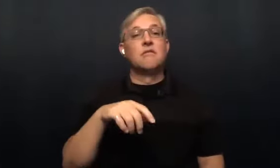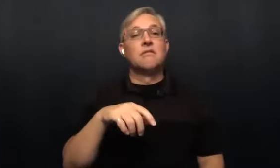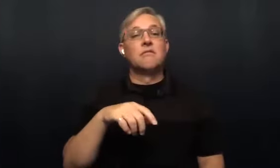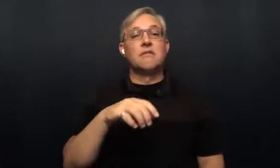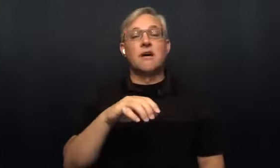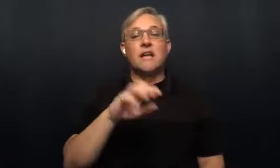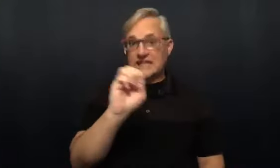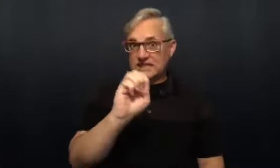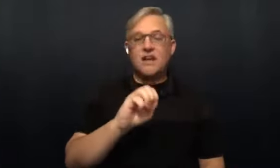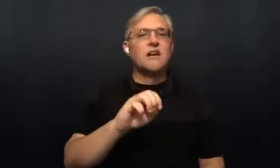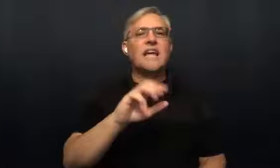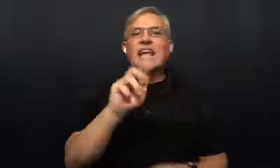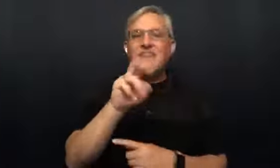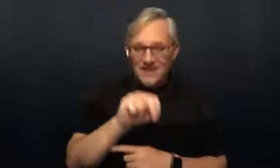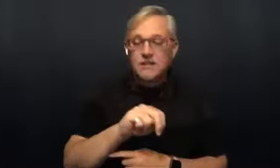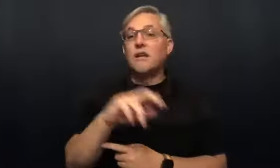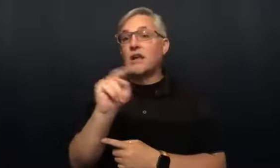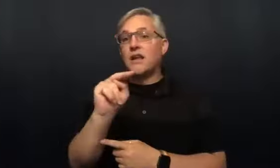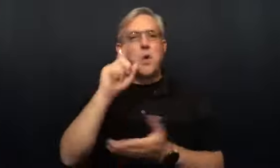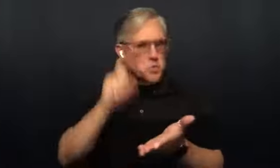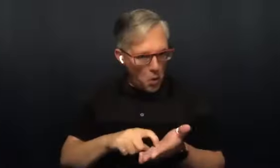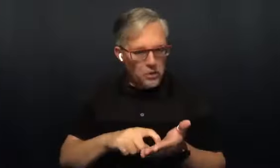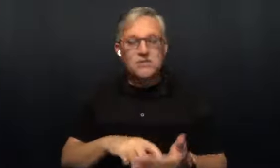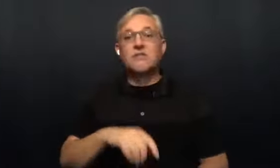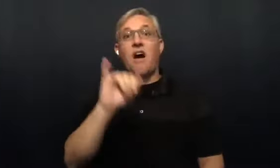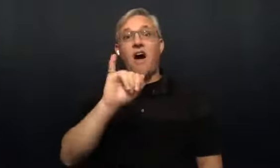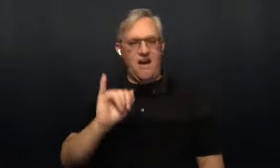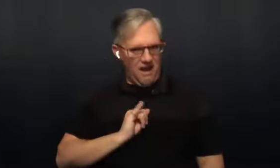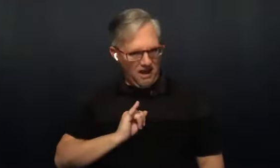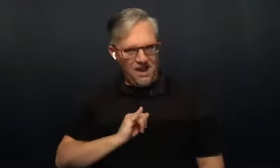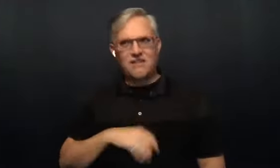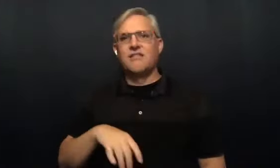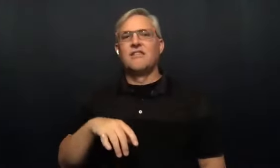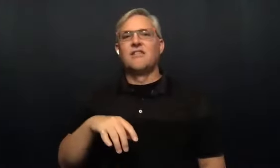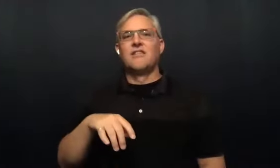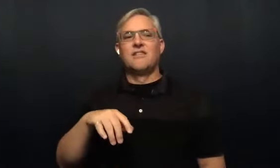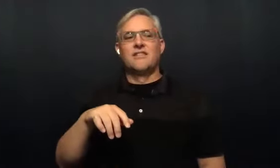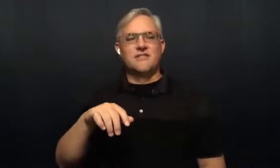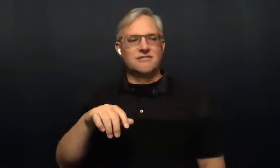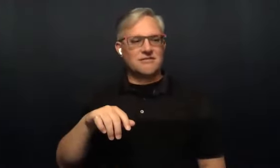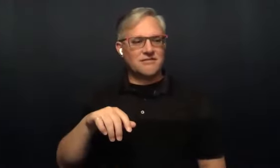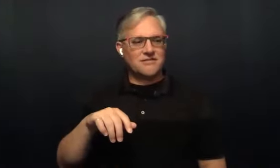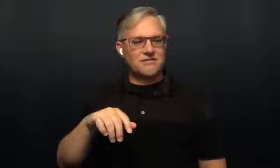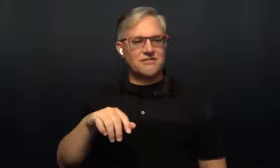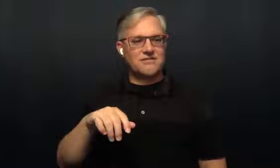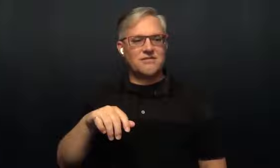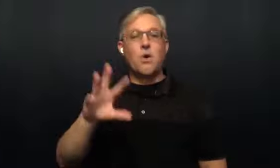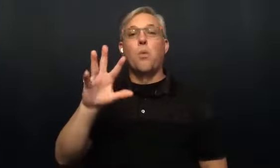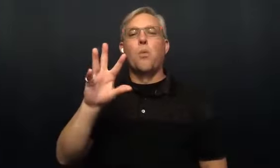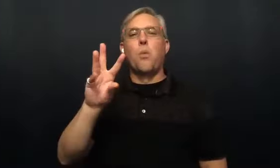know, your mom. And I said, well, you know, we haven't spoken in a couple years and we haven't fought in a long time. I guess everything's okay. And I really did mean it. So we went through